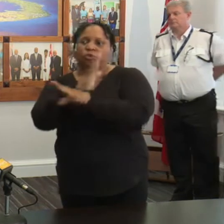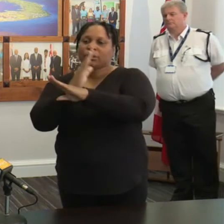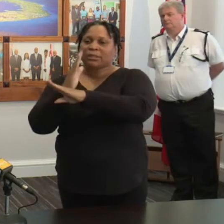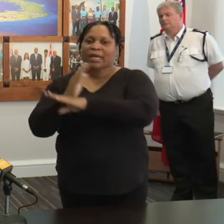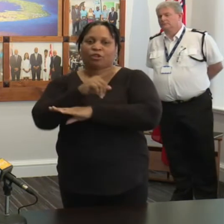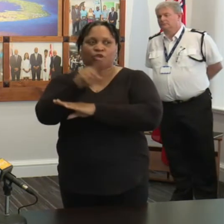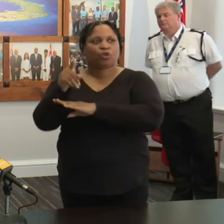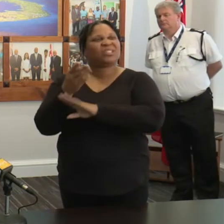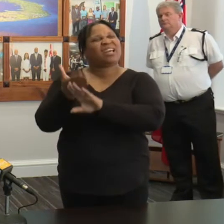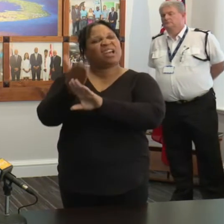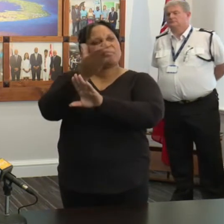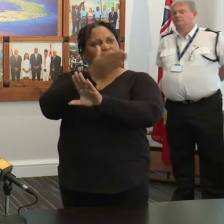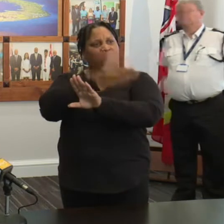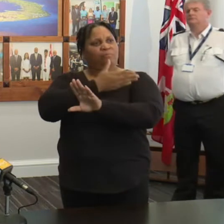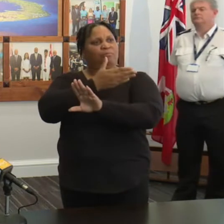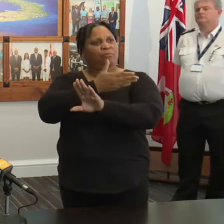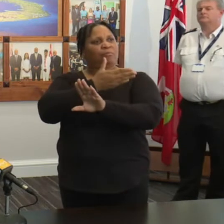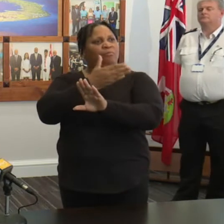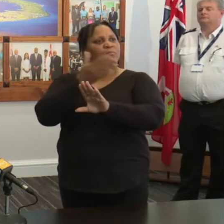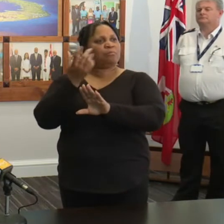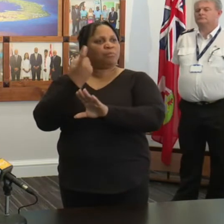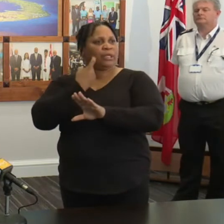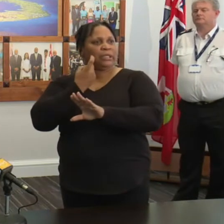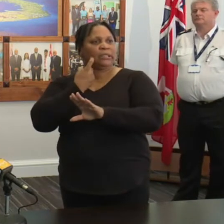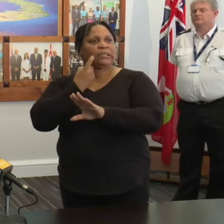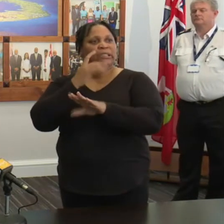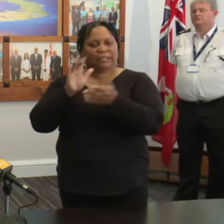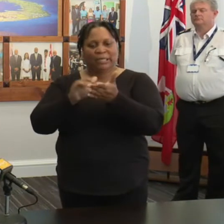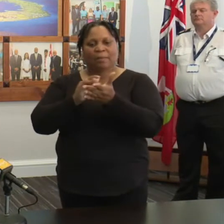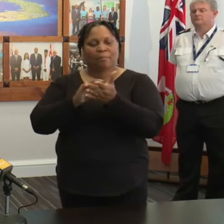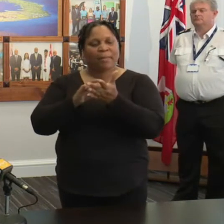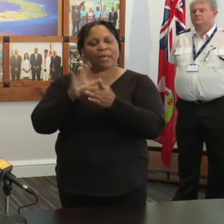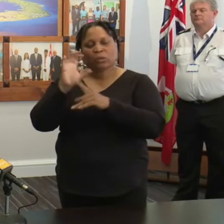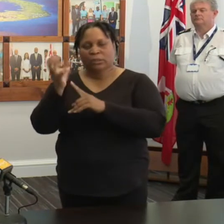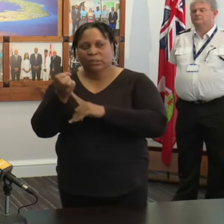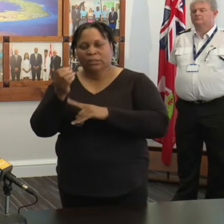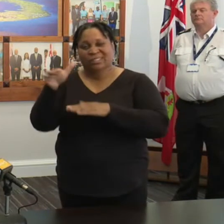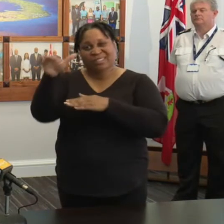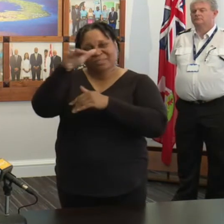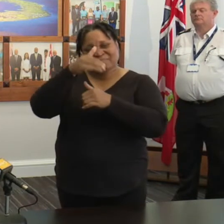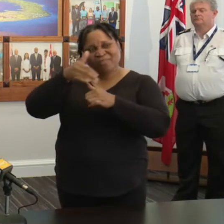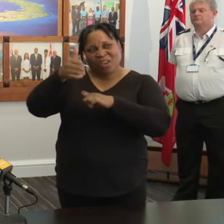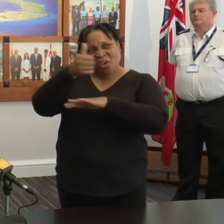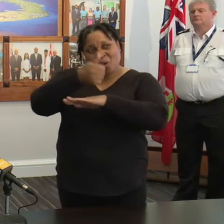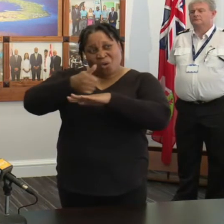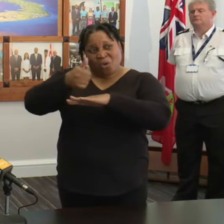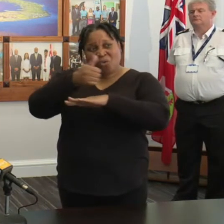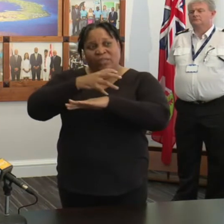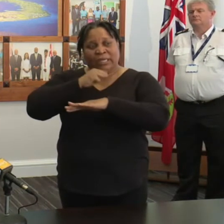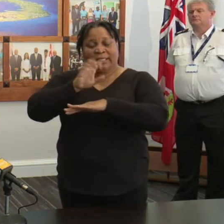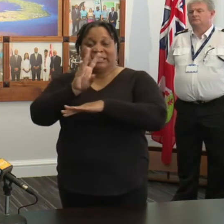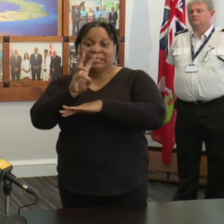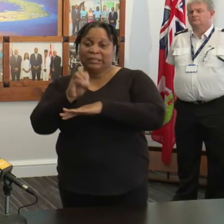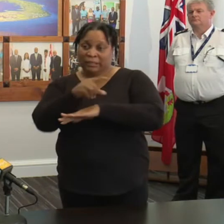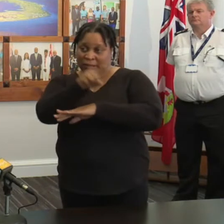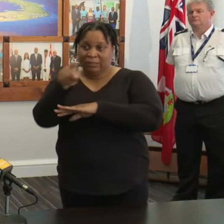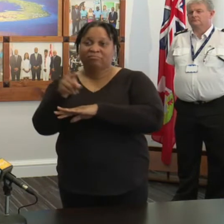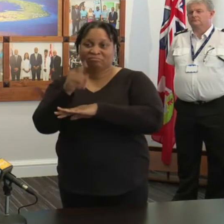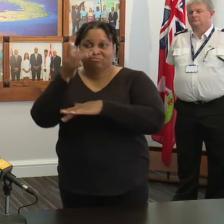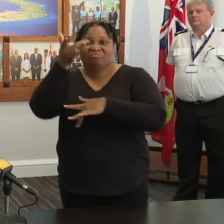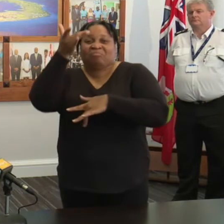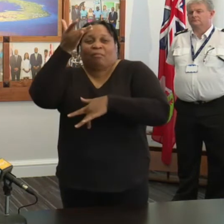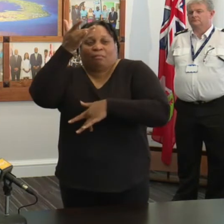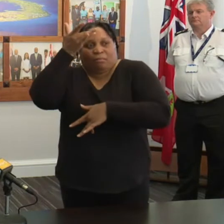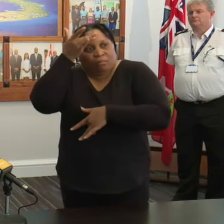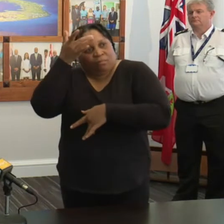who have pre-existing medical conditions or who are over the age of 60. Those individuals are more likely to become quite ill,